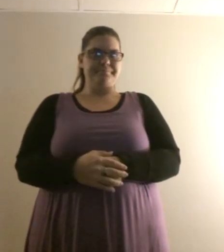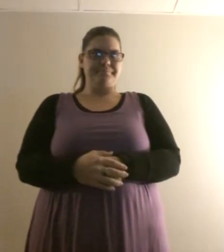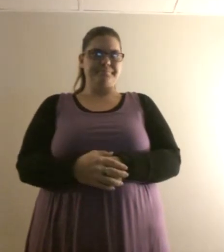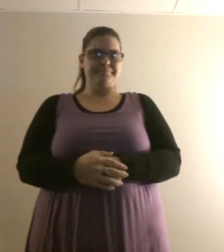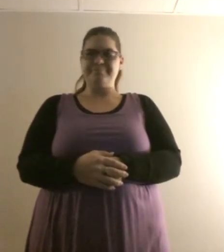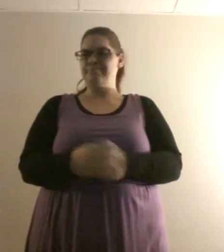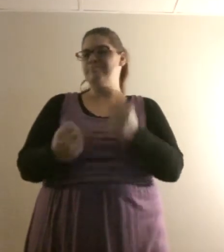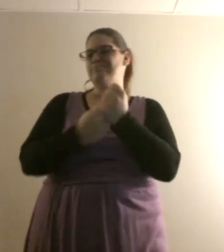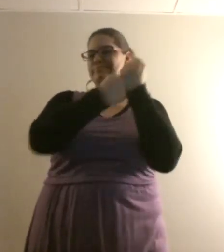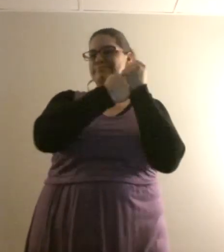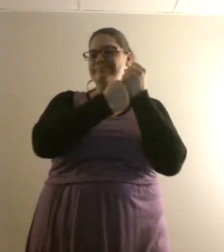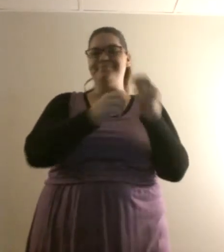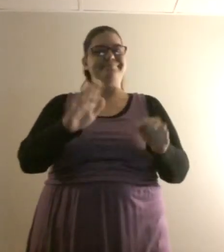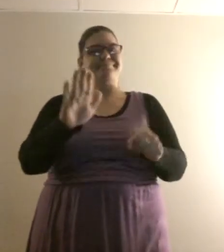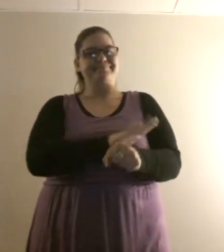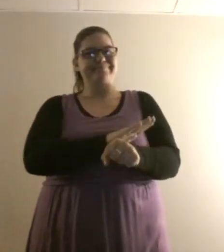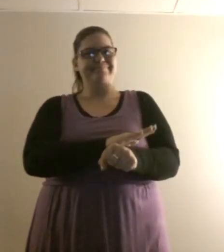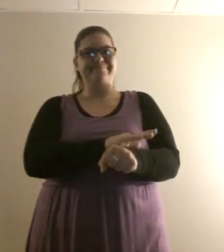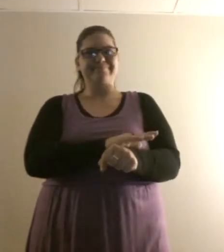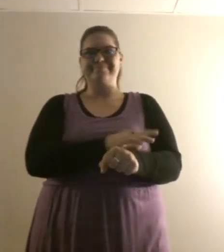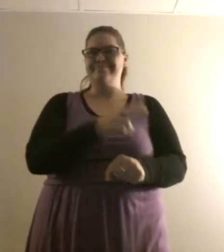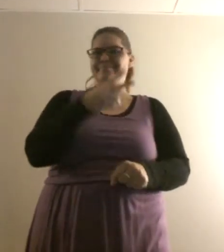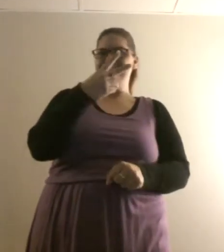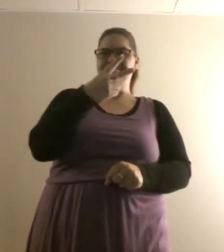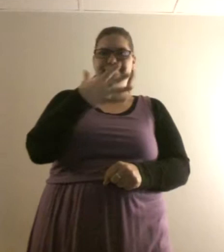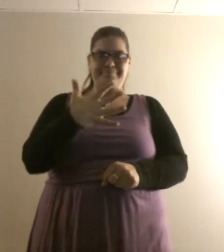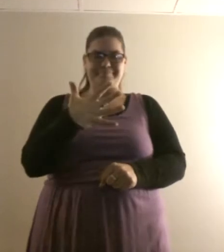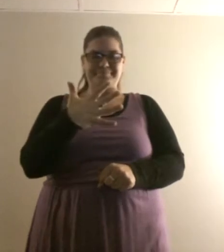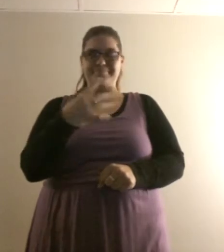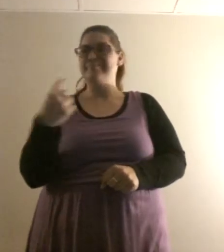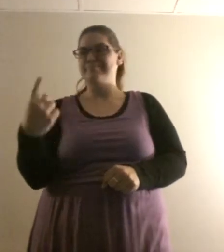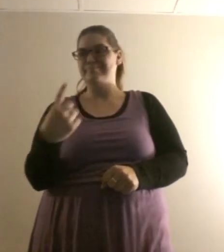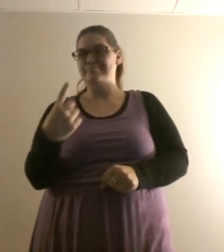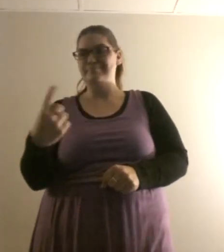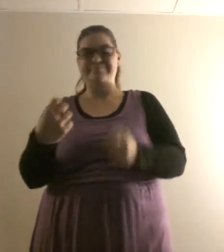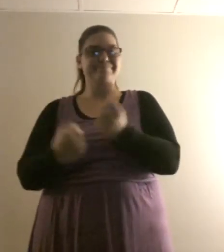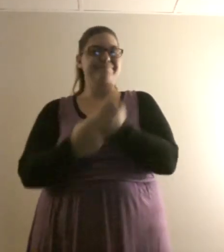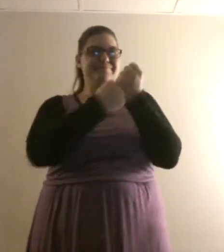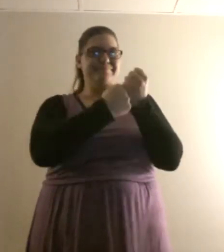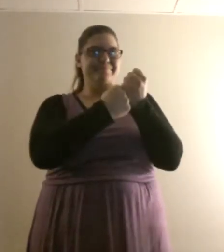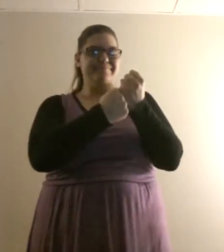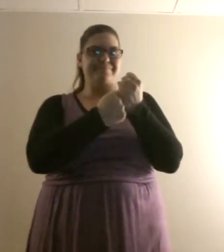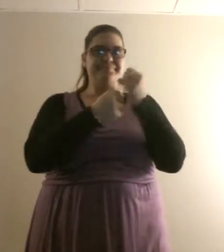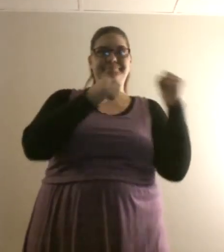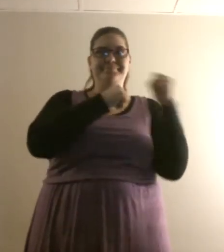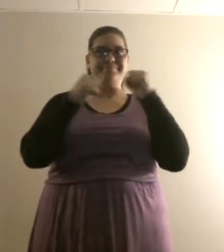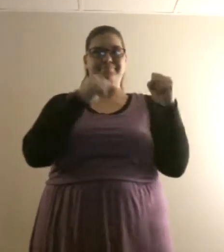of support. You only had 2/5 of your people who actually supported you, would help you out, fight your battles for you, give you